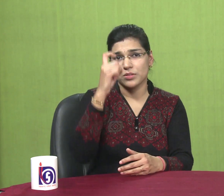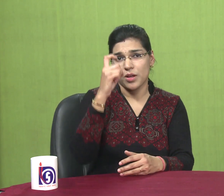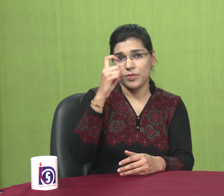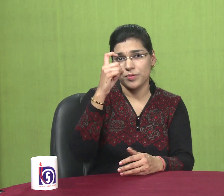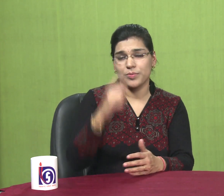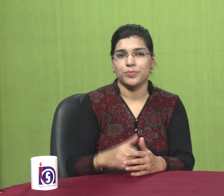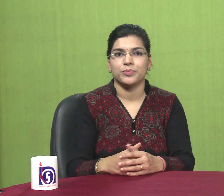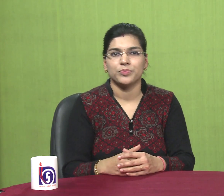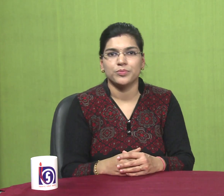Seventh point,